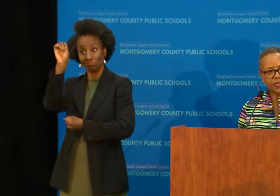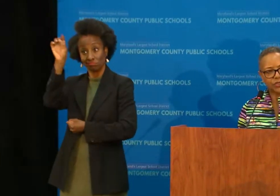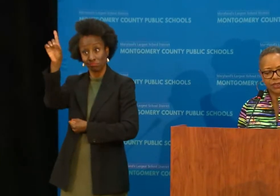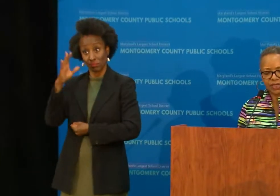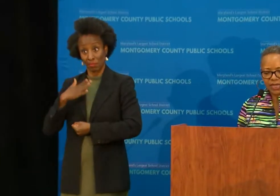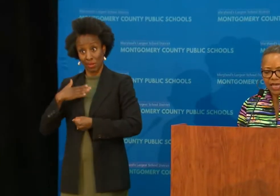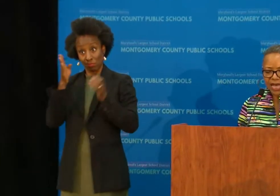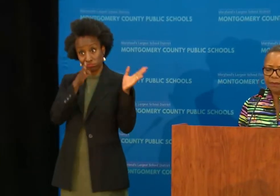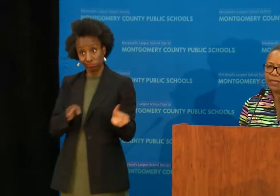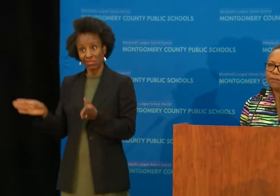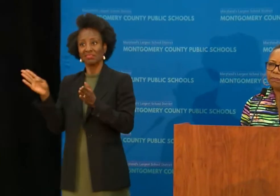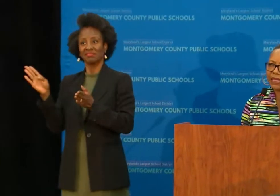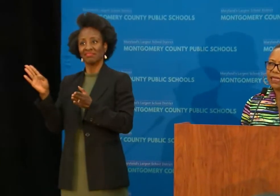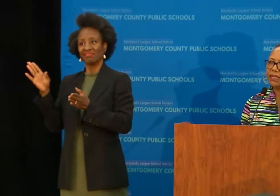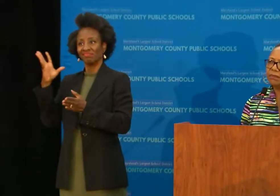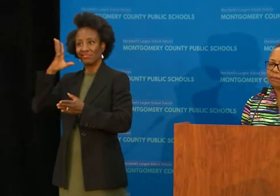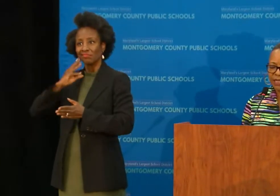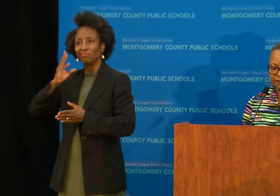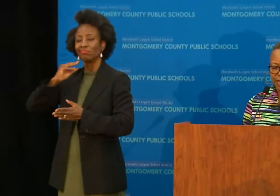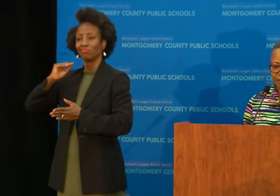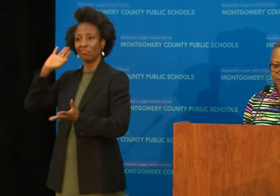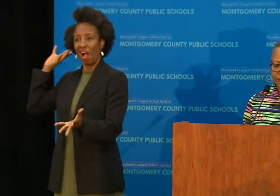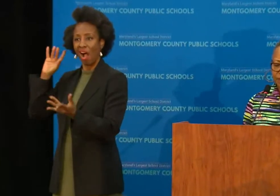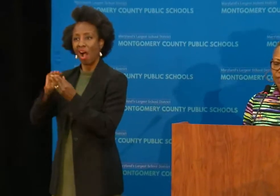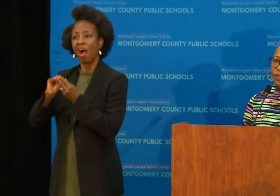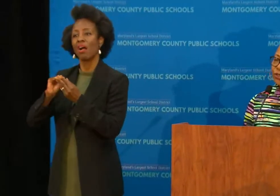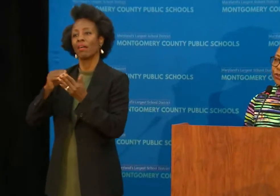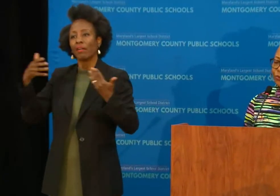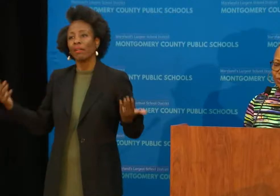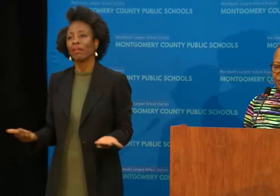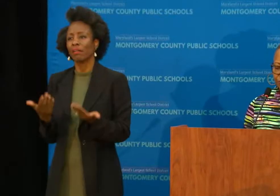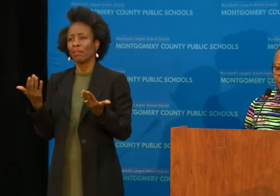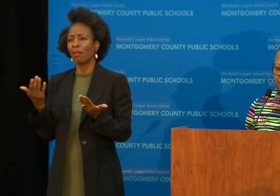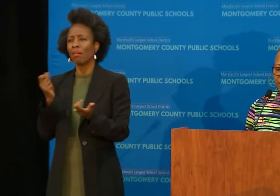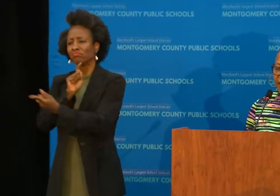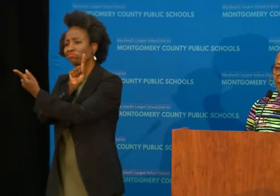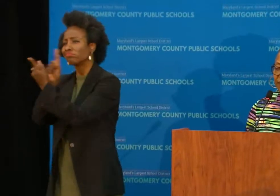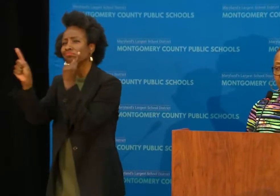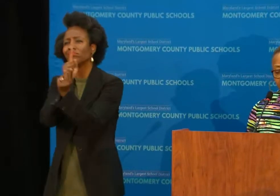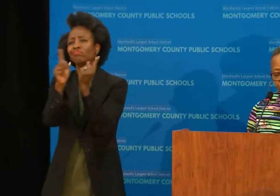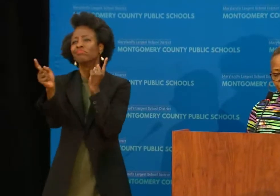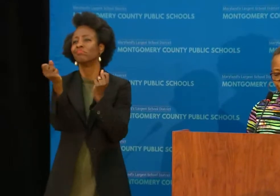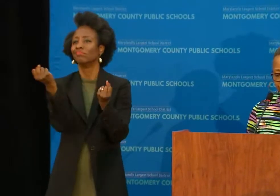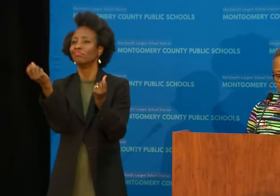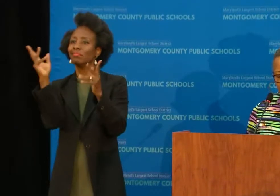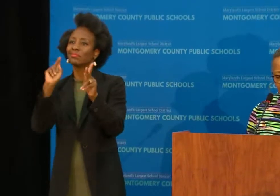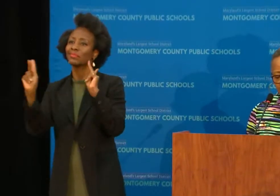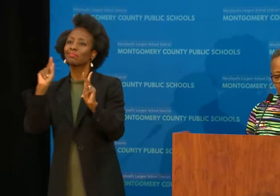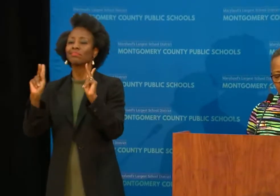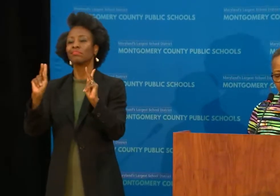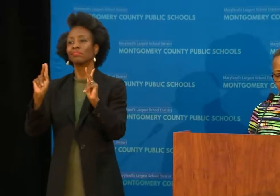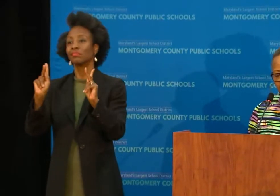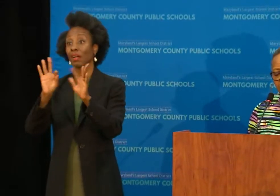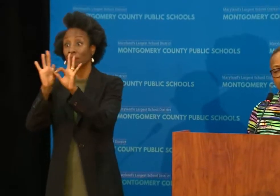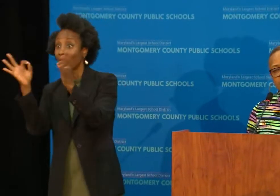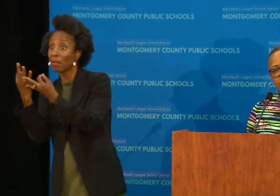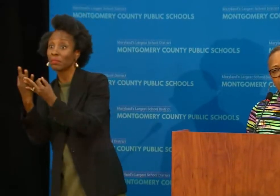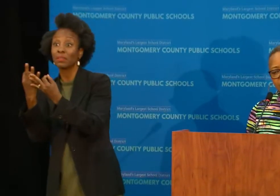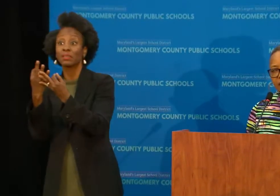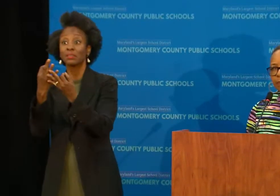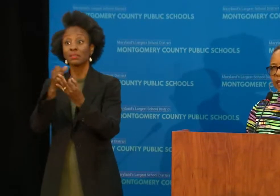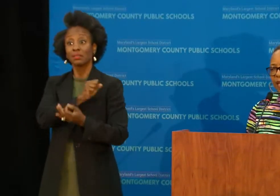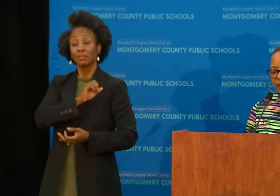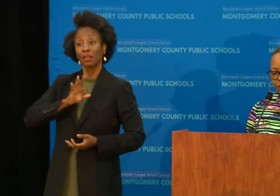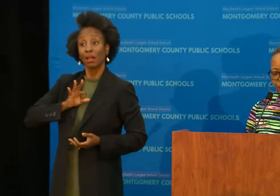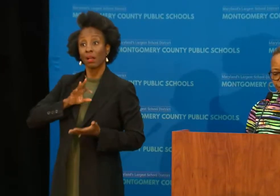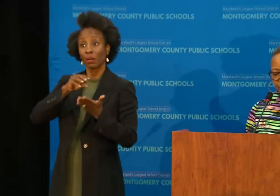of Education, I meet many, many families, school district staff, and students, and it must be